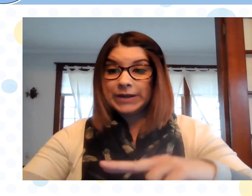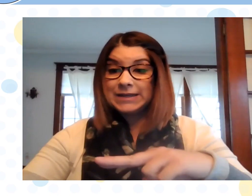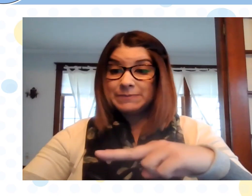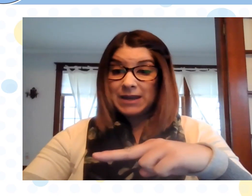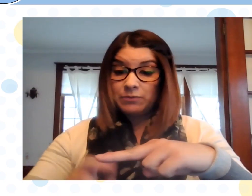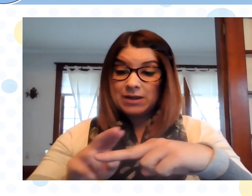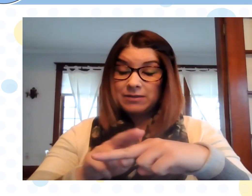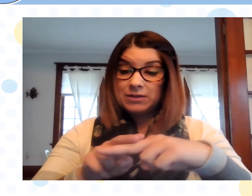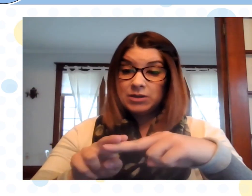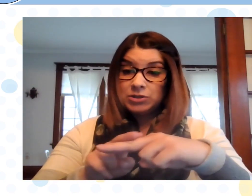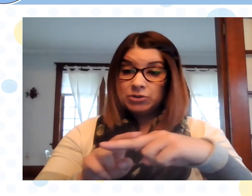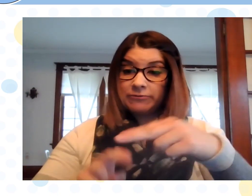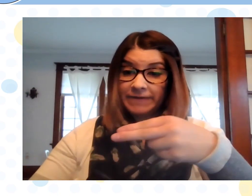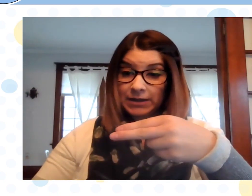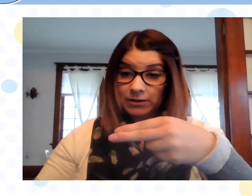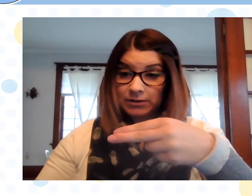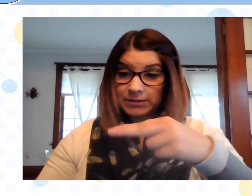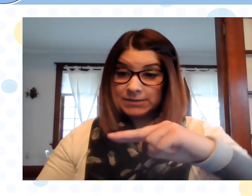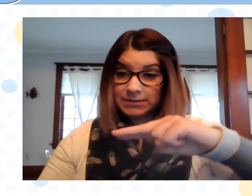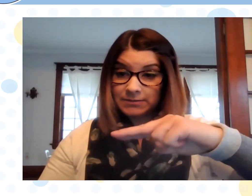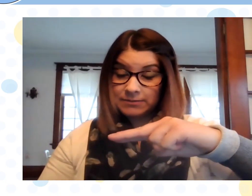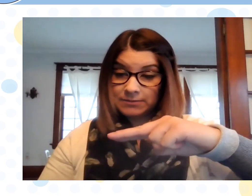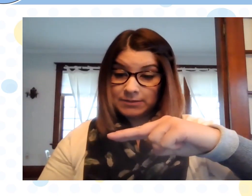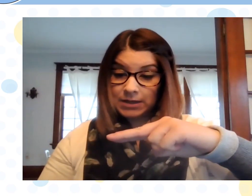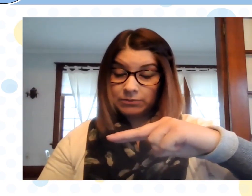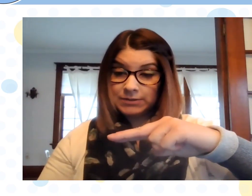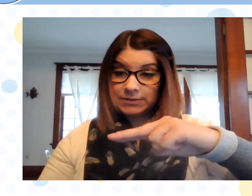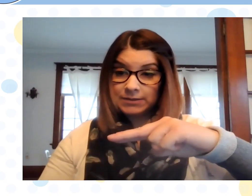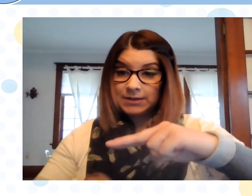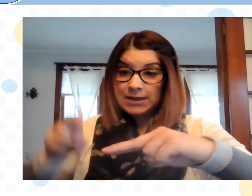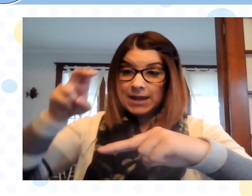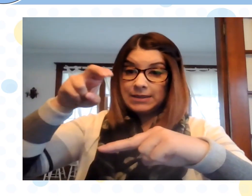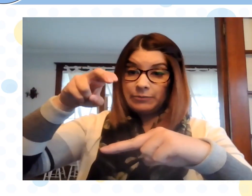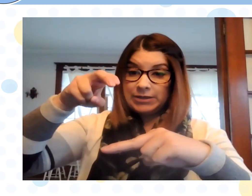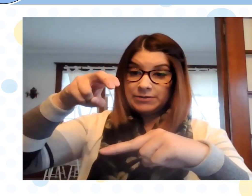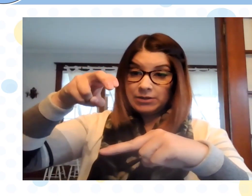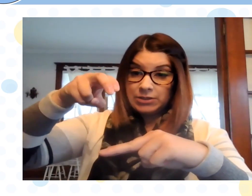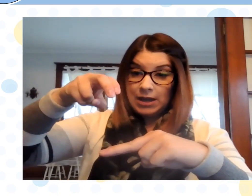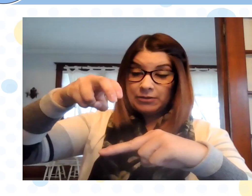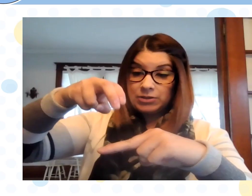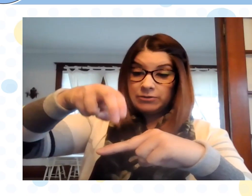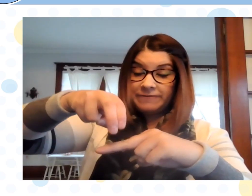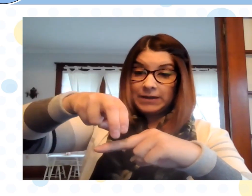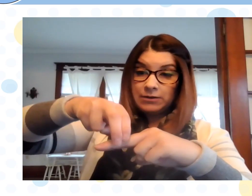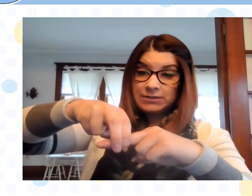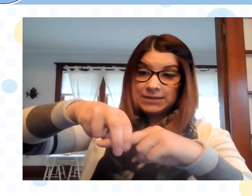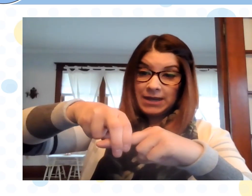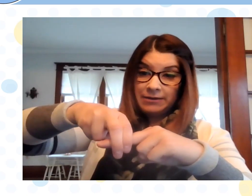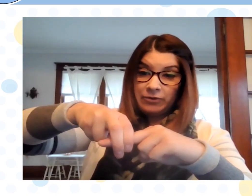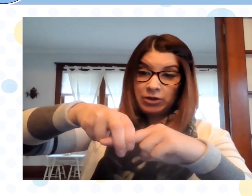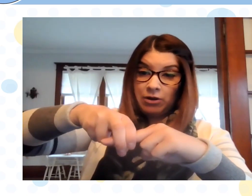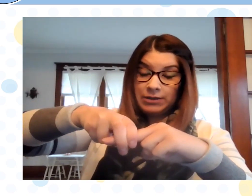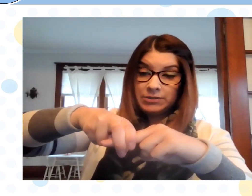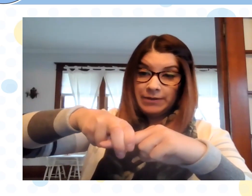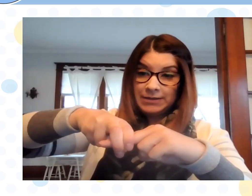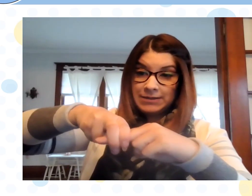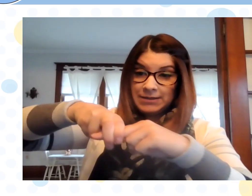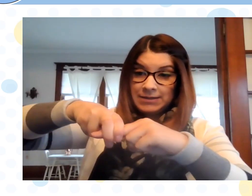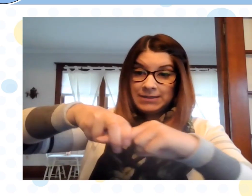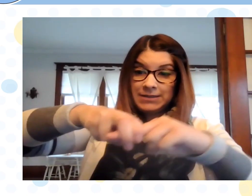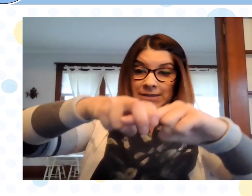Swing is made with two fingers out, and then we use our other two fingers to kind of hook onto